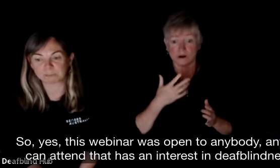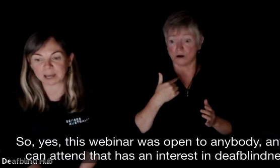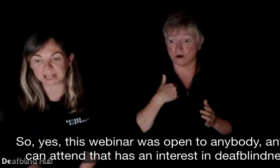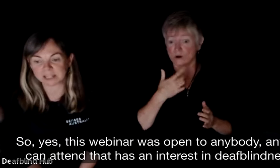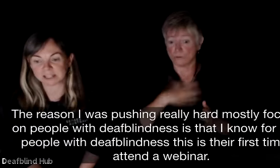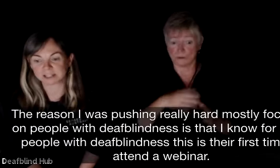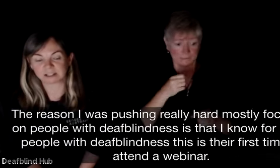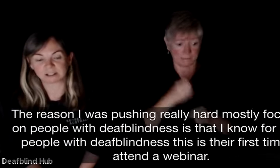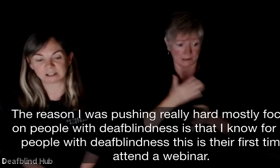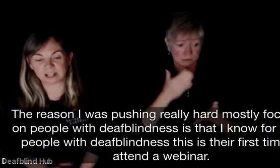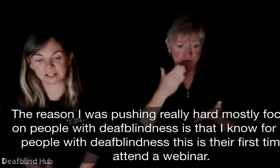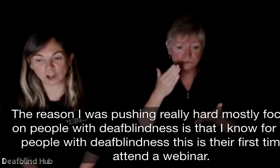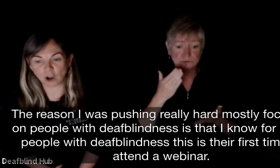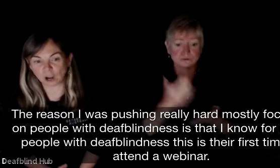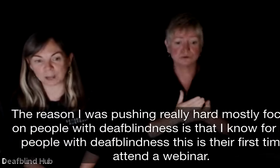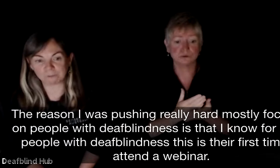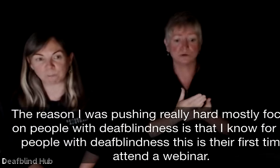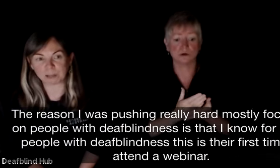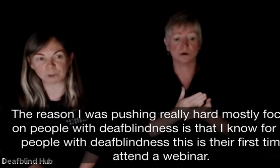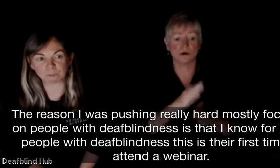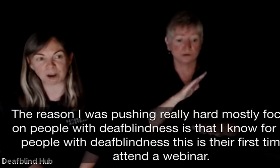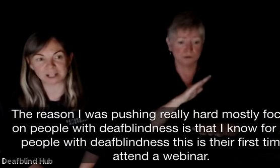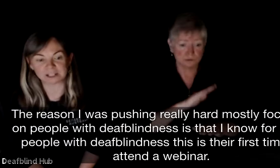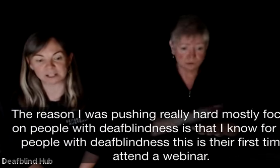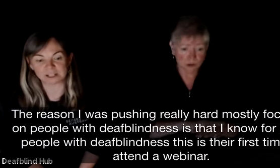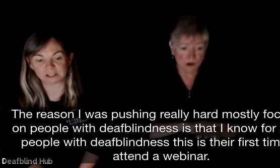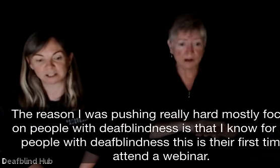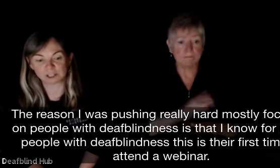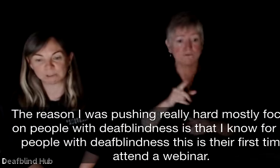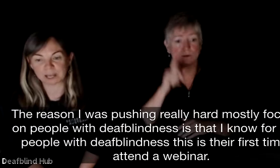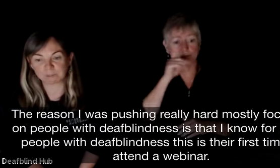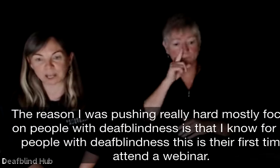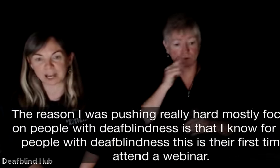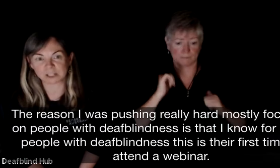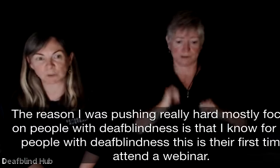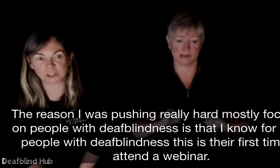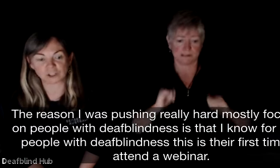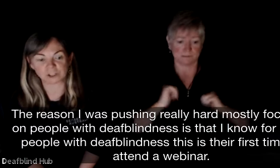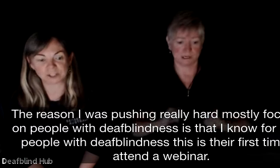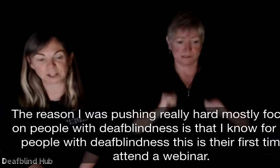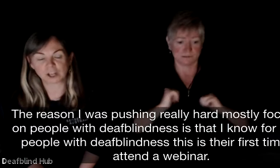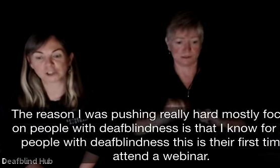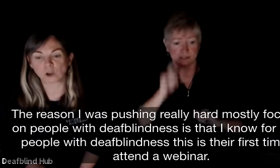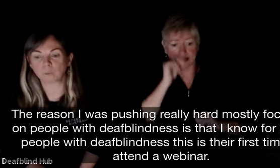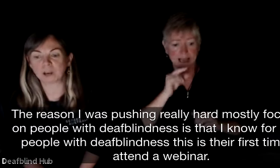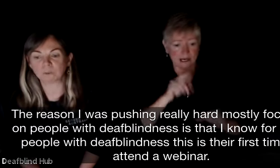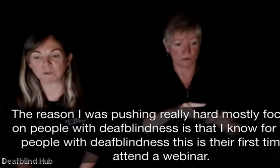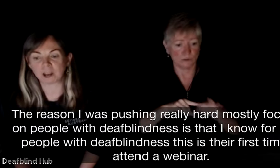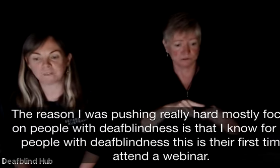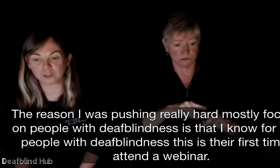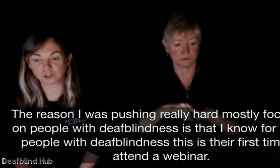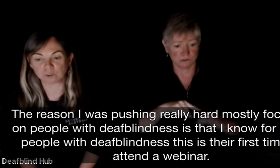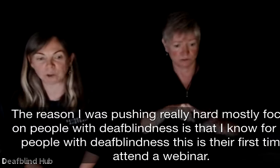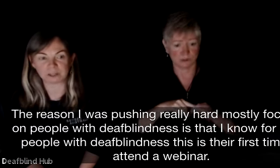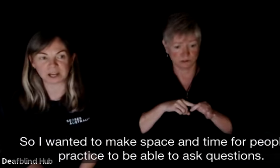make space and time for people to practice, to be able to ask questions. So when we